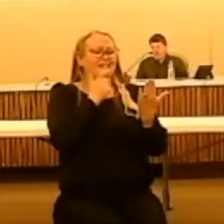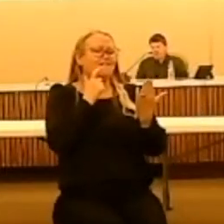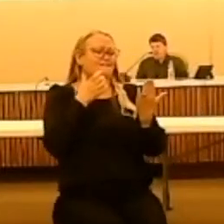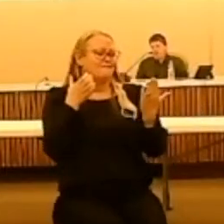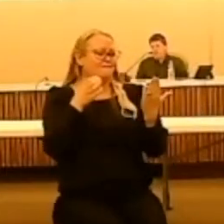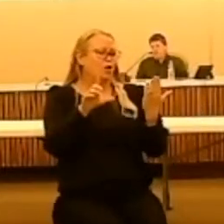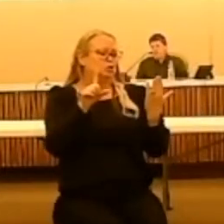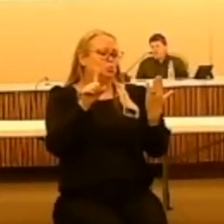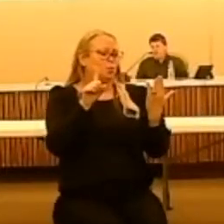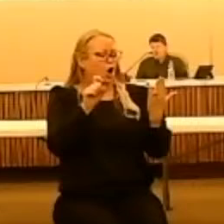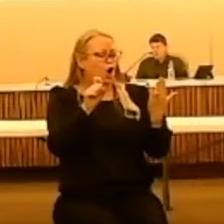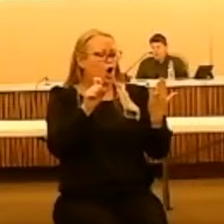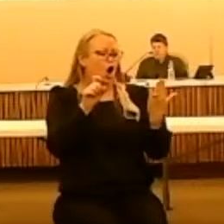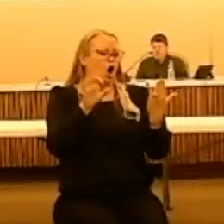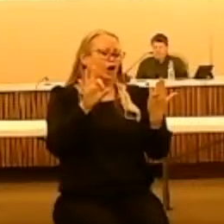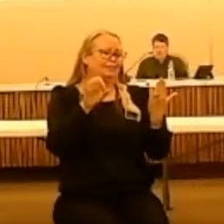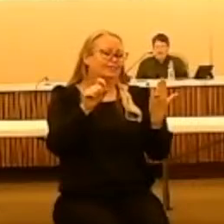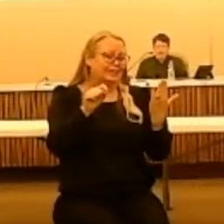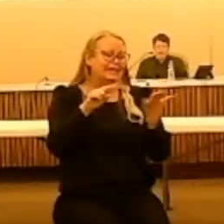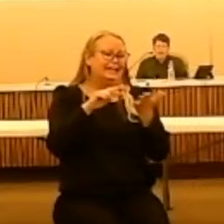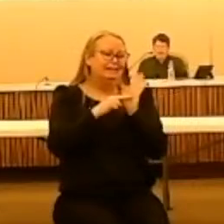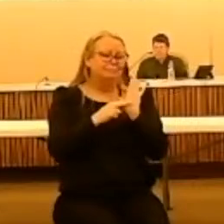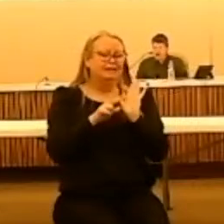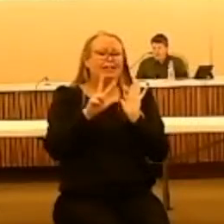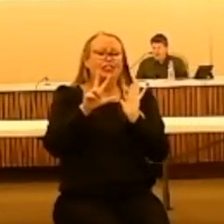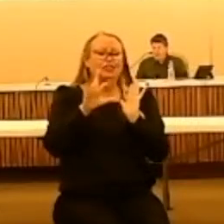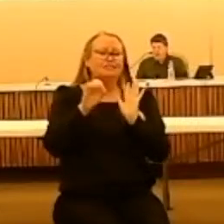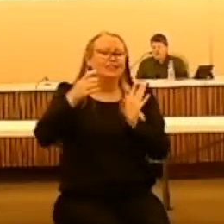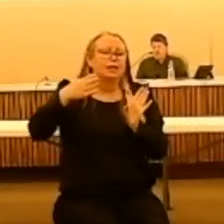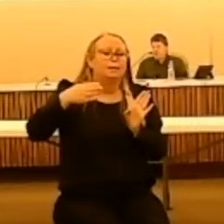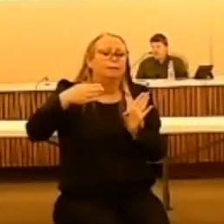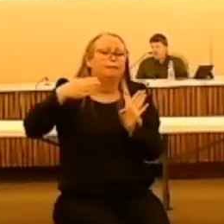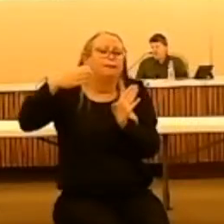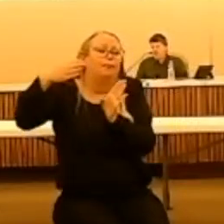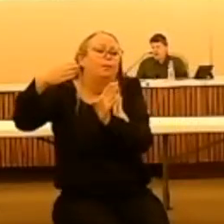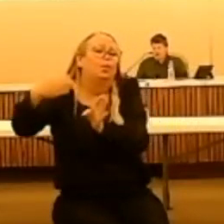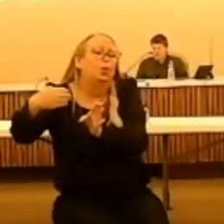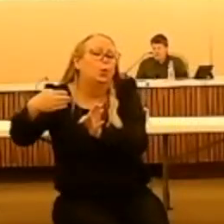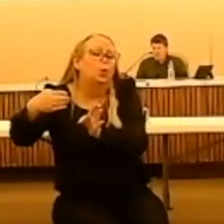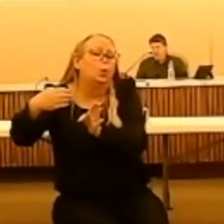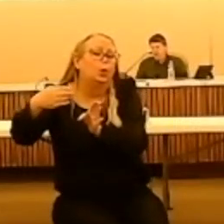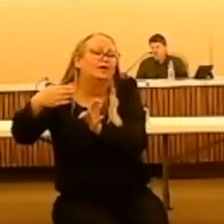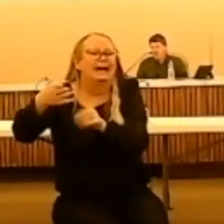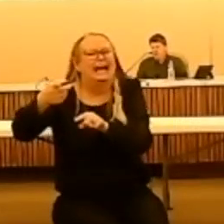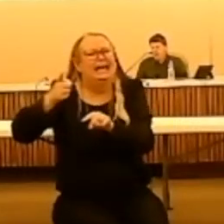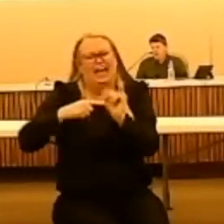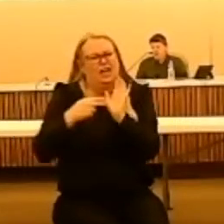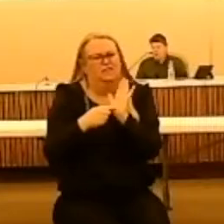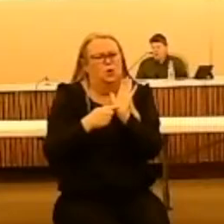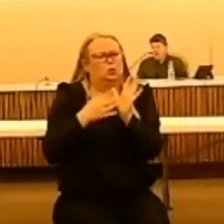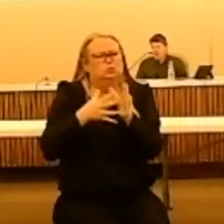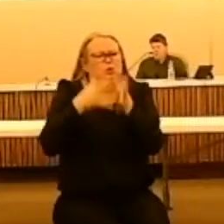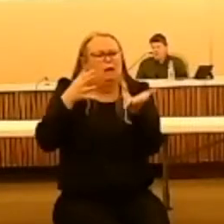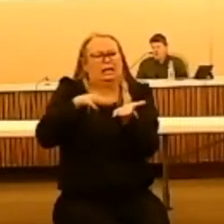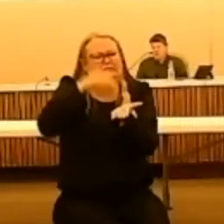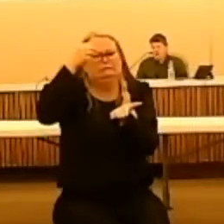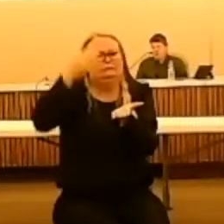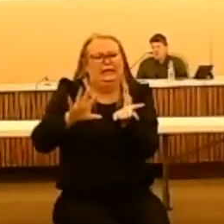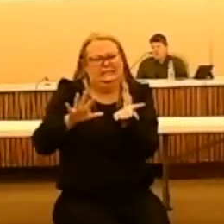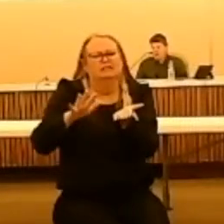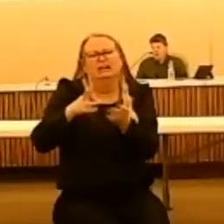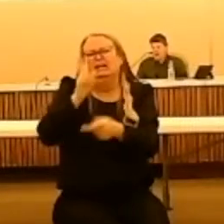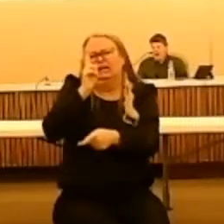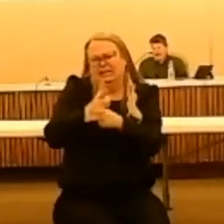feet, it's going to be too much of an impact on the property, we can lower it to 97. We can lower, again, they can lower it as much